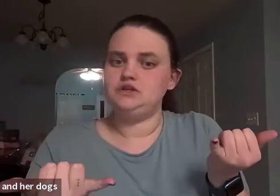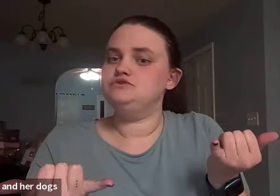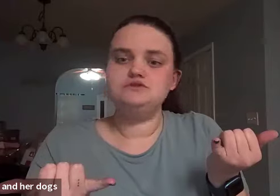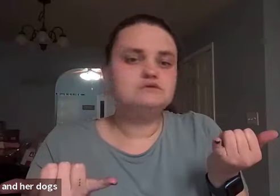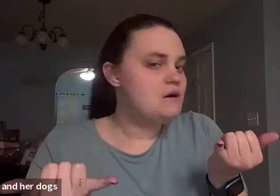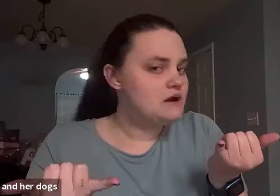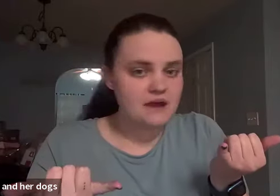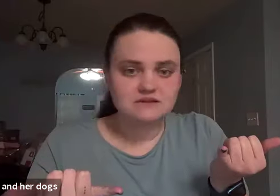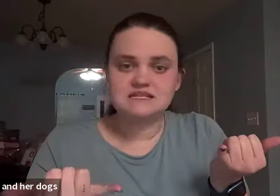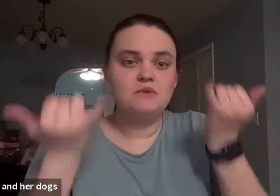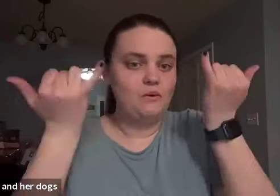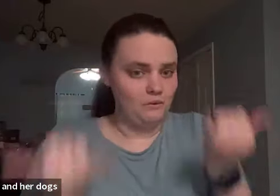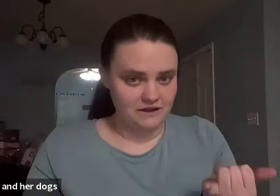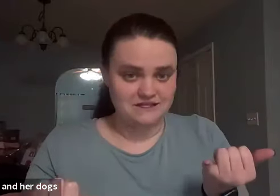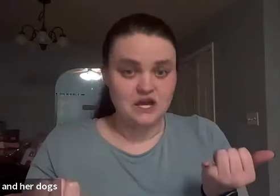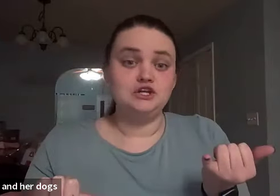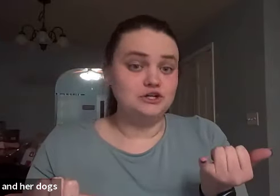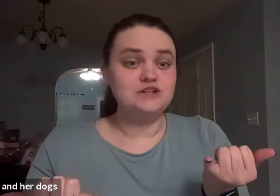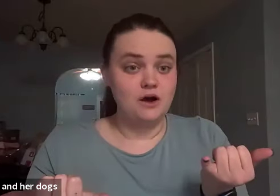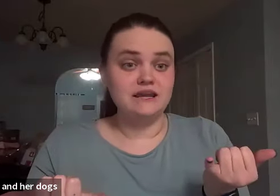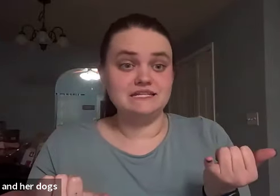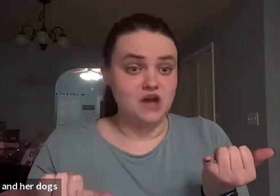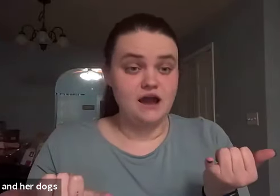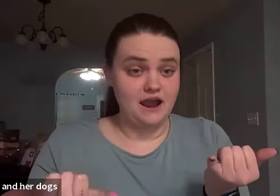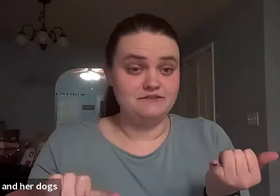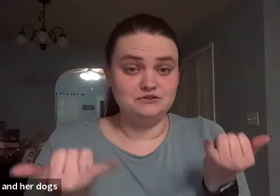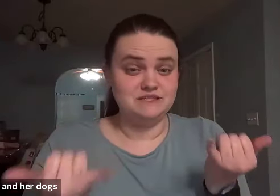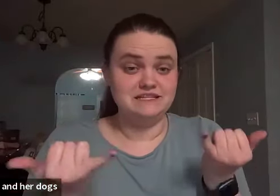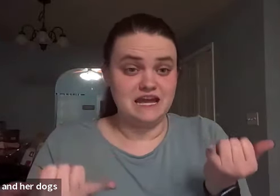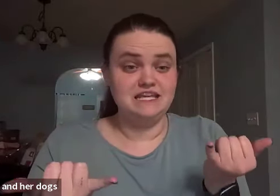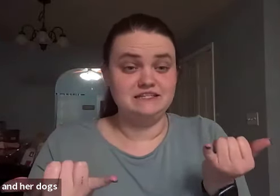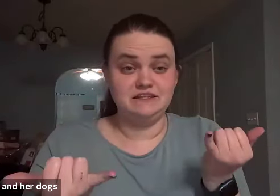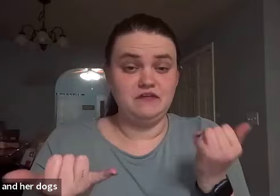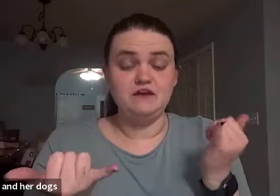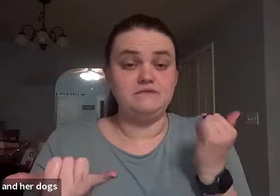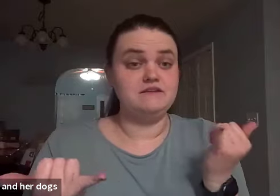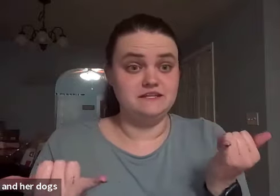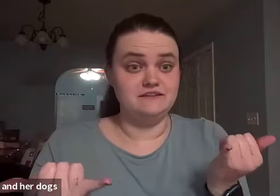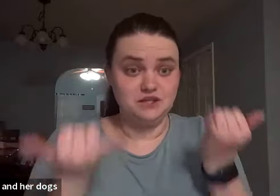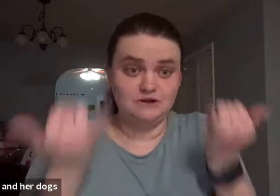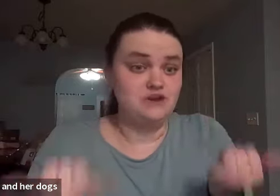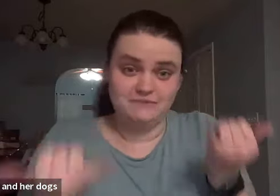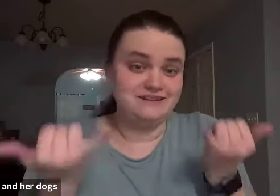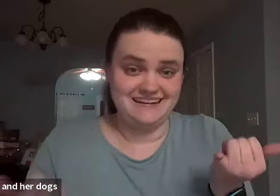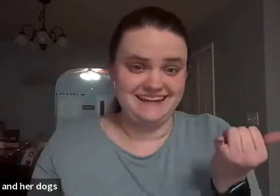You do not want to bounce them once. Your dog is not having you say today. They are very offended that you are talking about